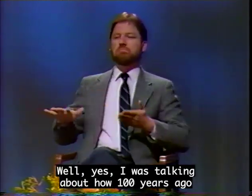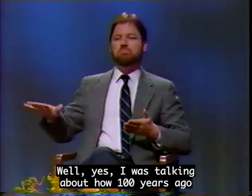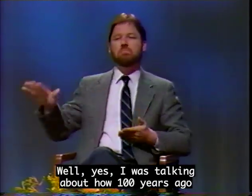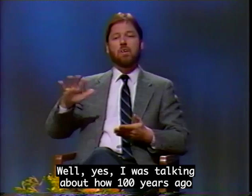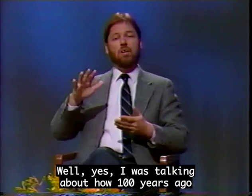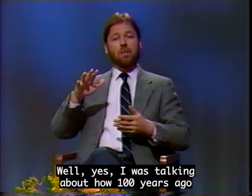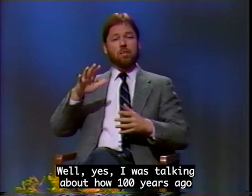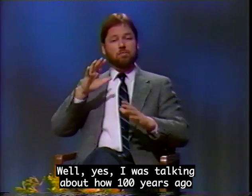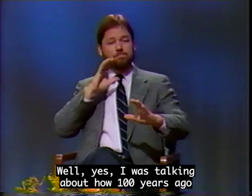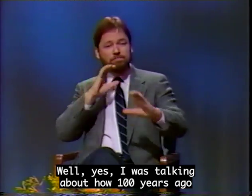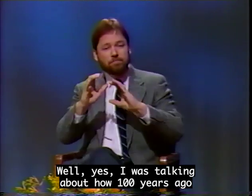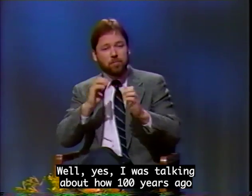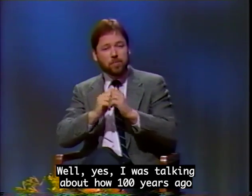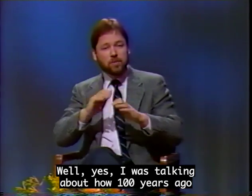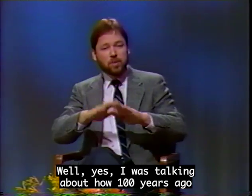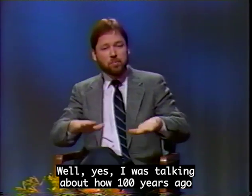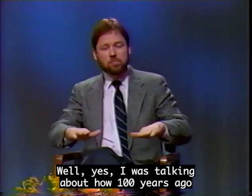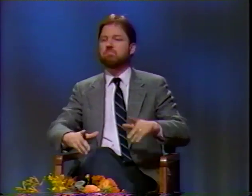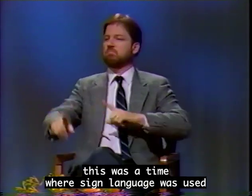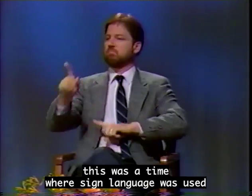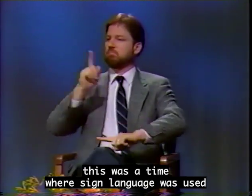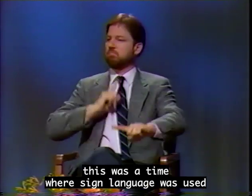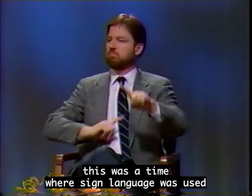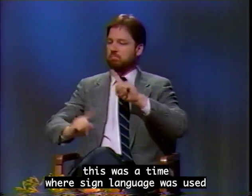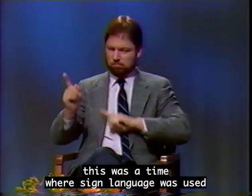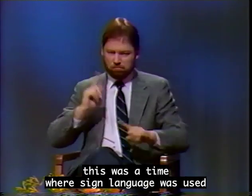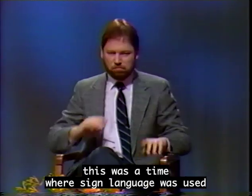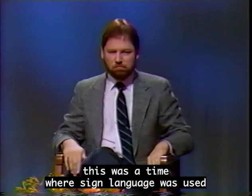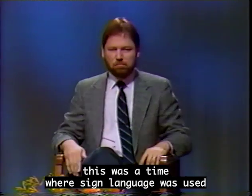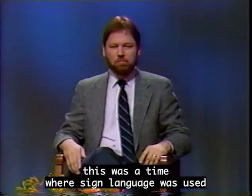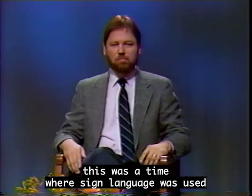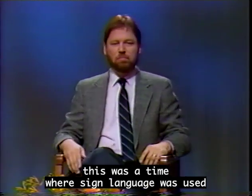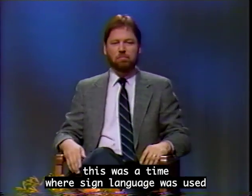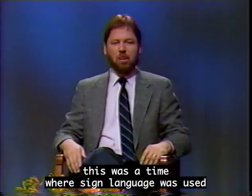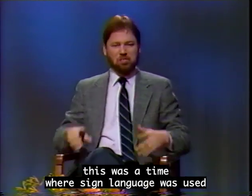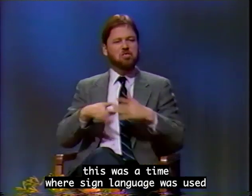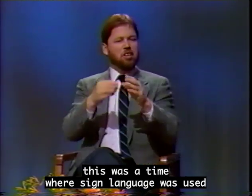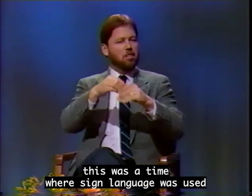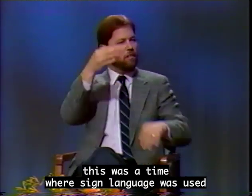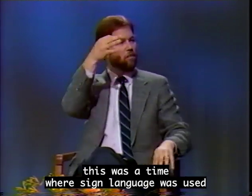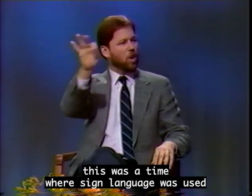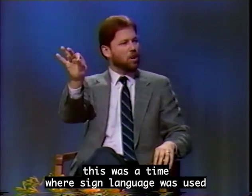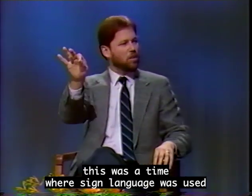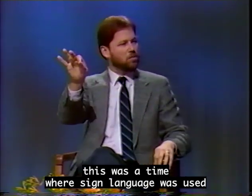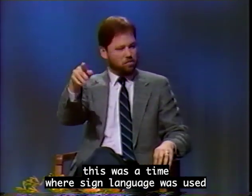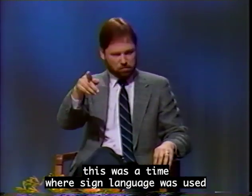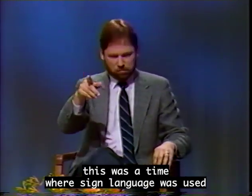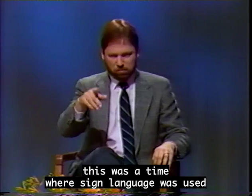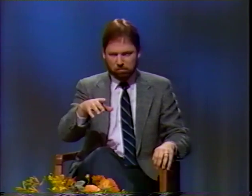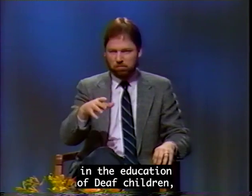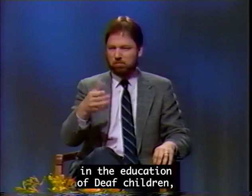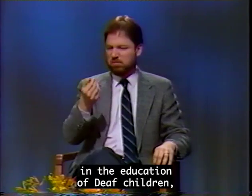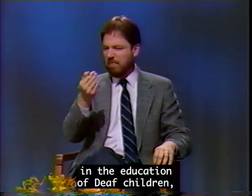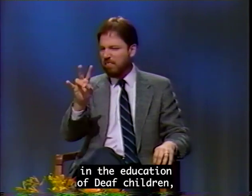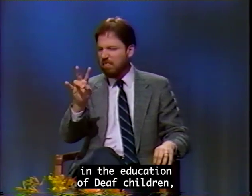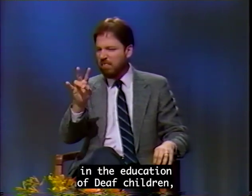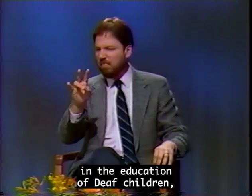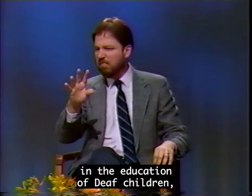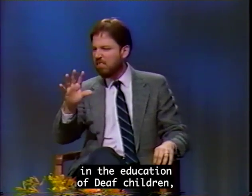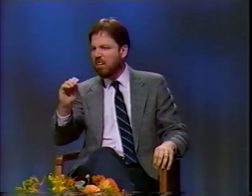how 100 years ago, this was a time where sign language was used in the education of deaf